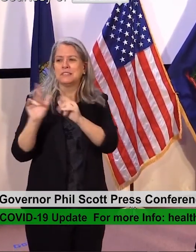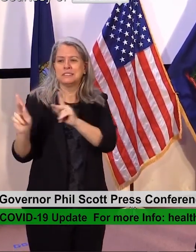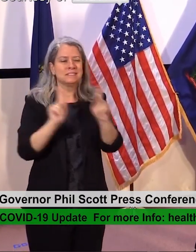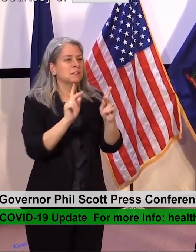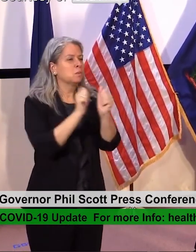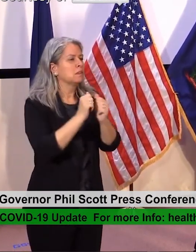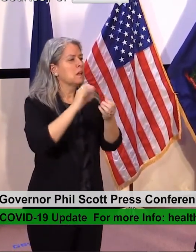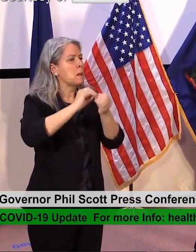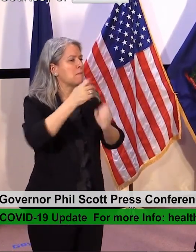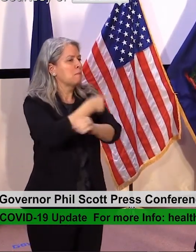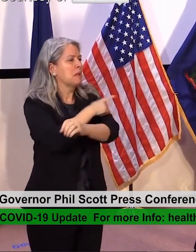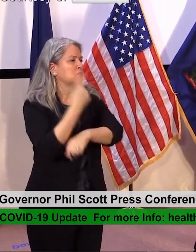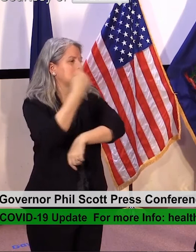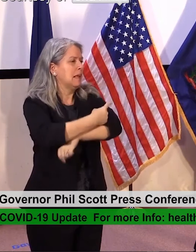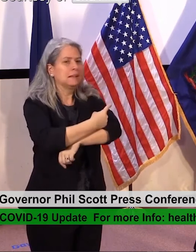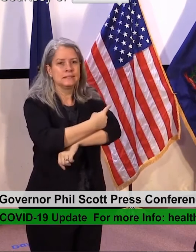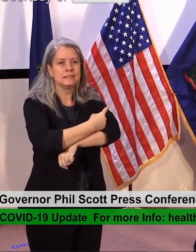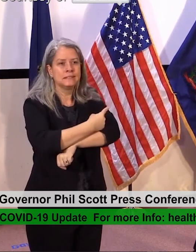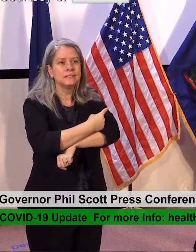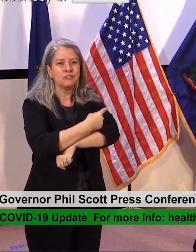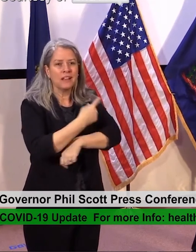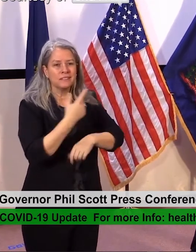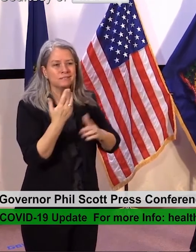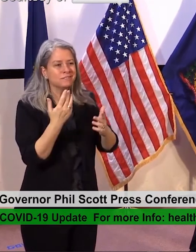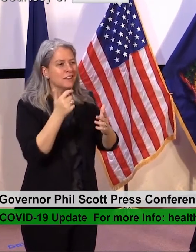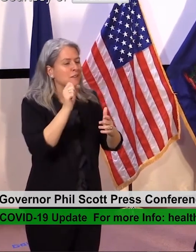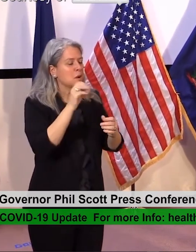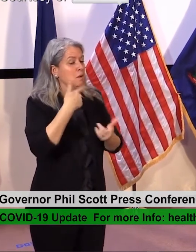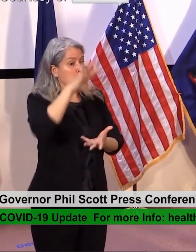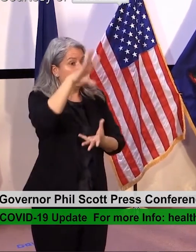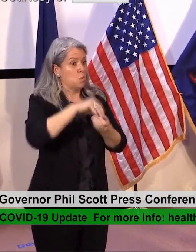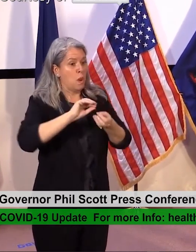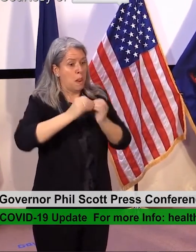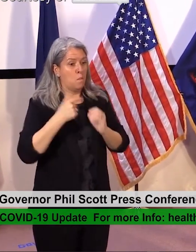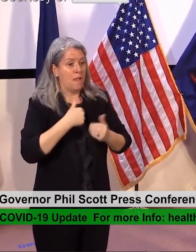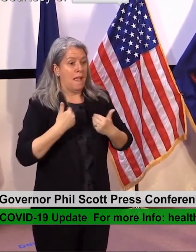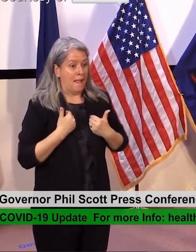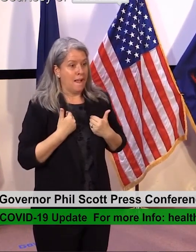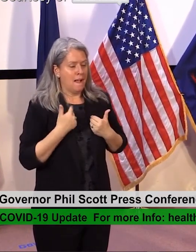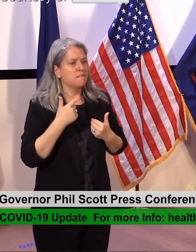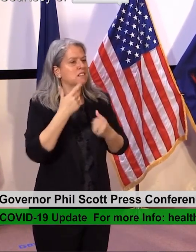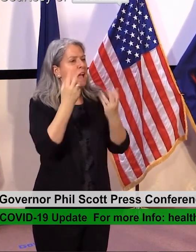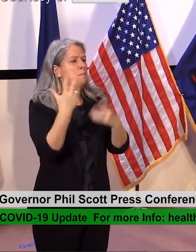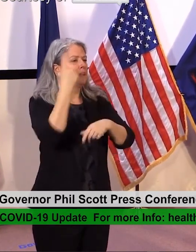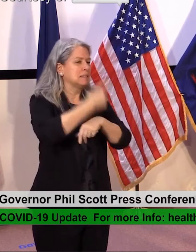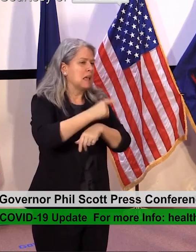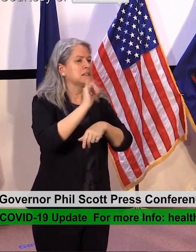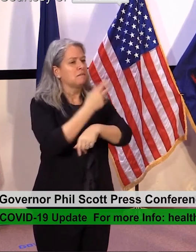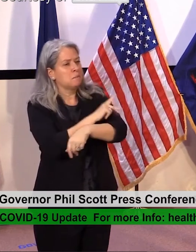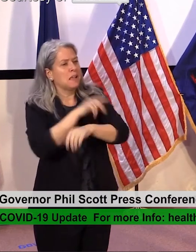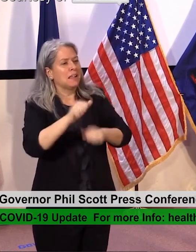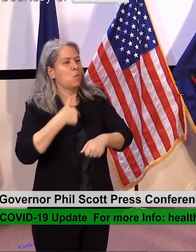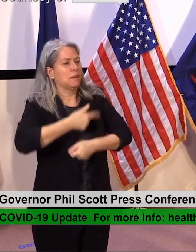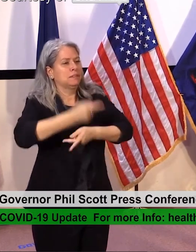an estimated consumption rate daily, and the total quantity on hand, it's measured in patient days. So I'll give you